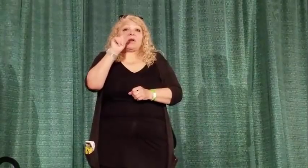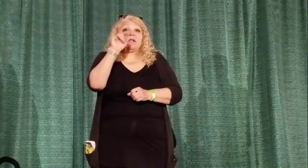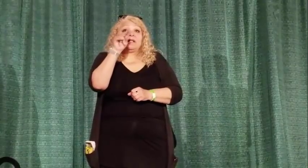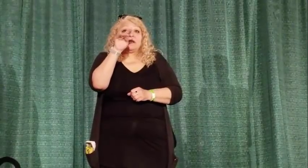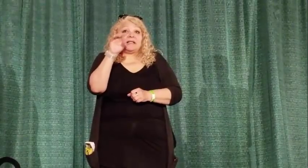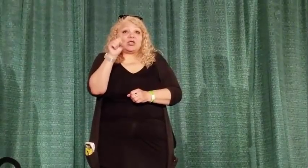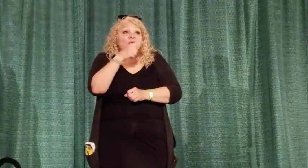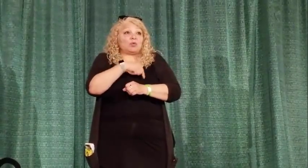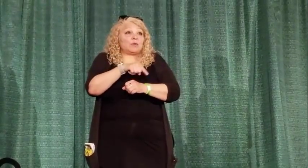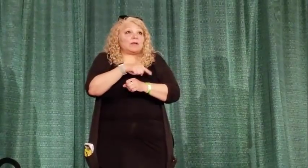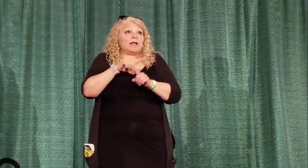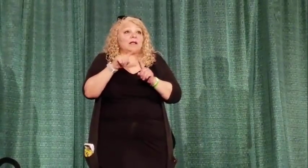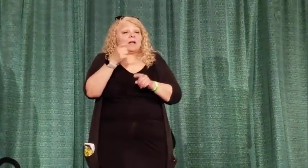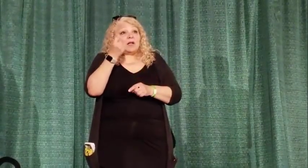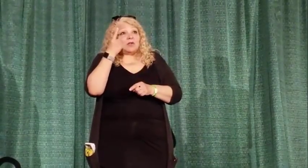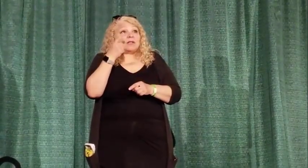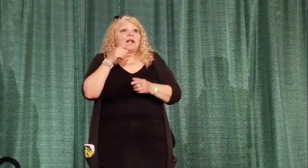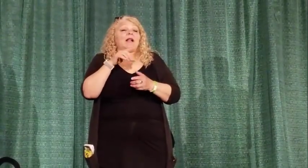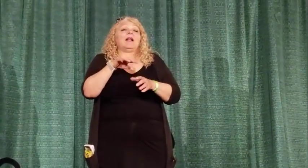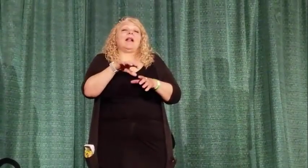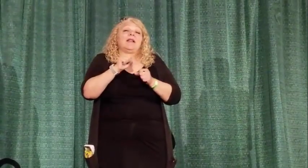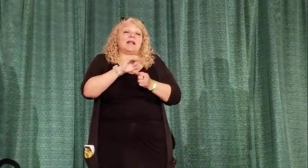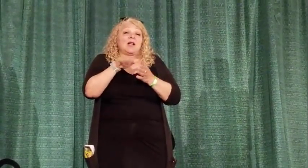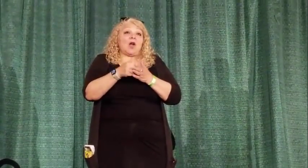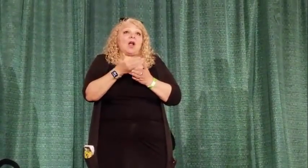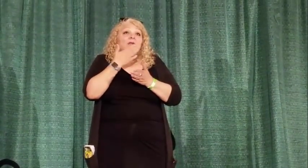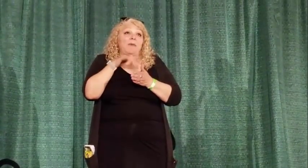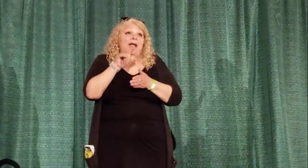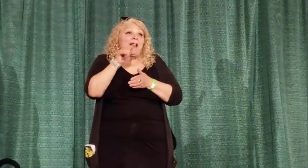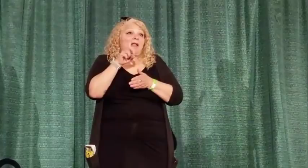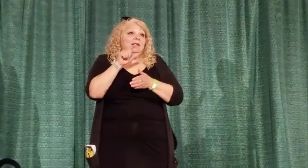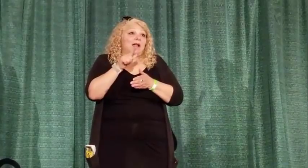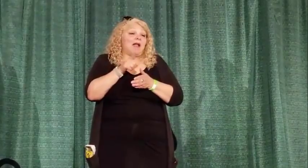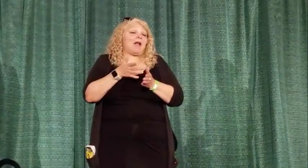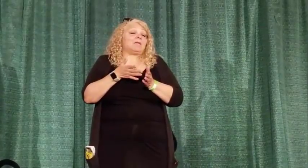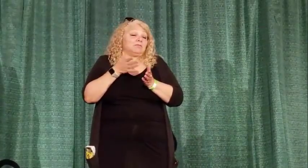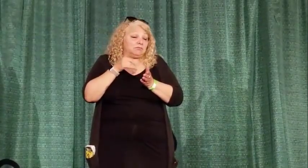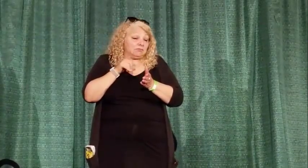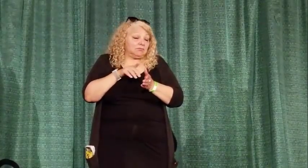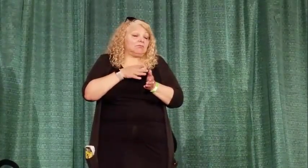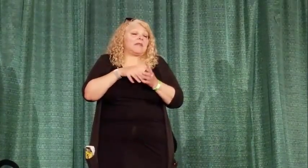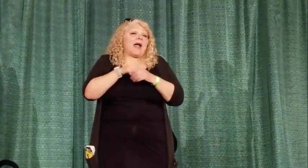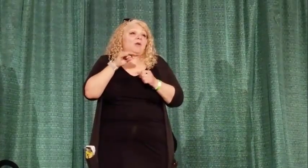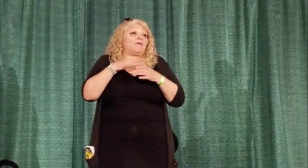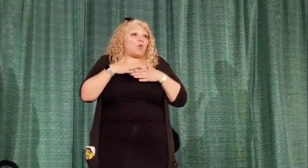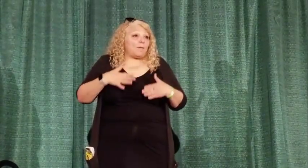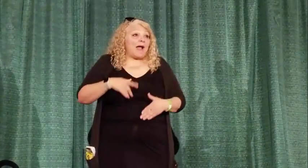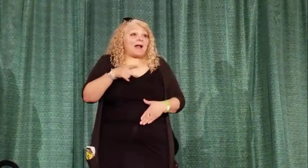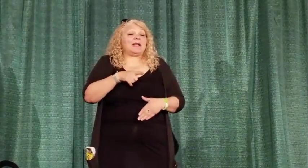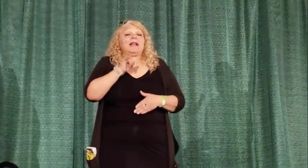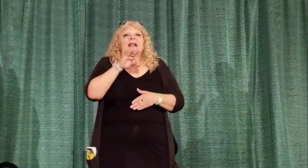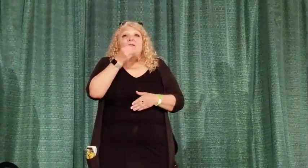suck out oxidized LDL into the toilet bowl, lowering cholesterol. The meta-analysis show that people who eat nuts and seeds regularly